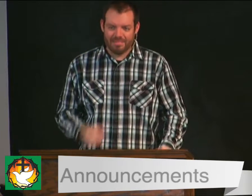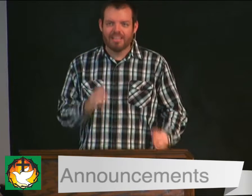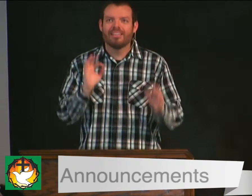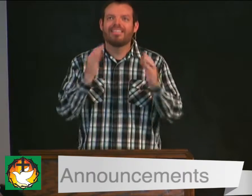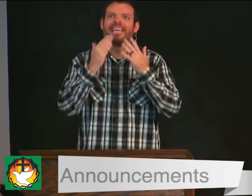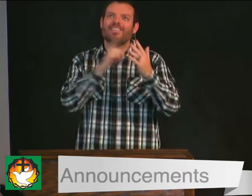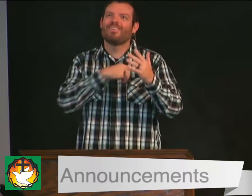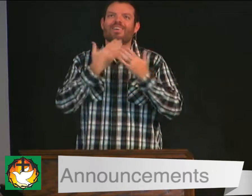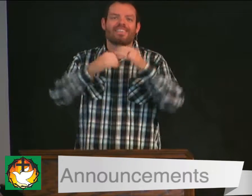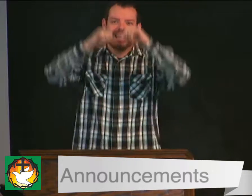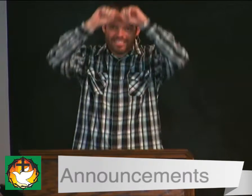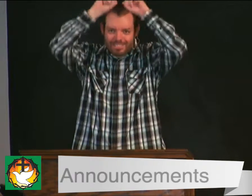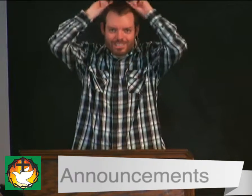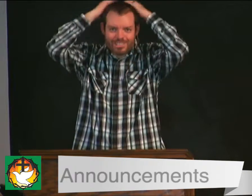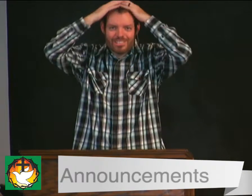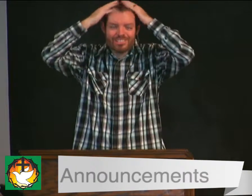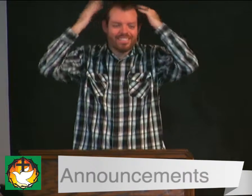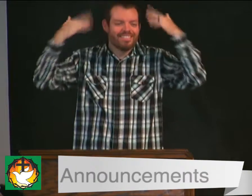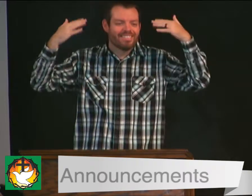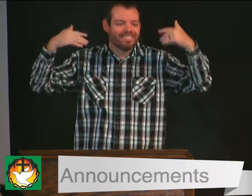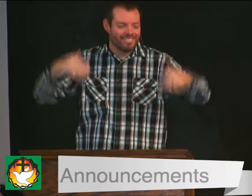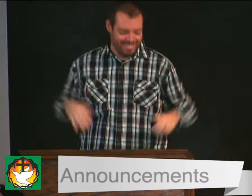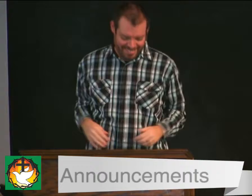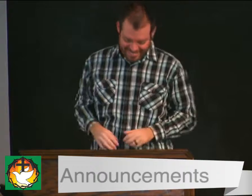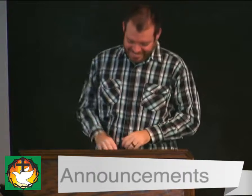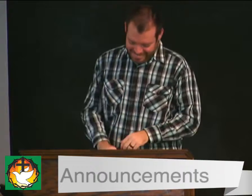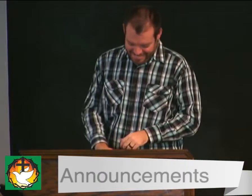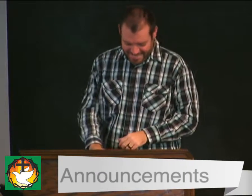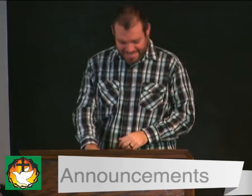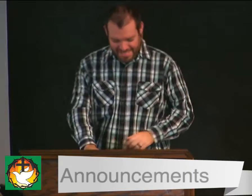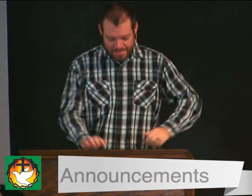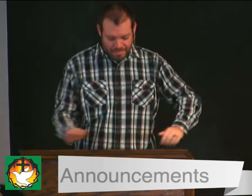109. I'm like, thank you, Lord. Good thing I... Cool.